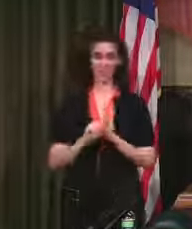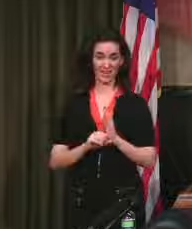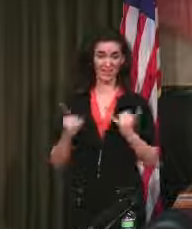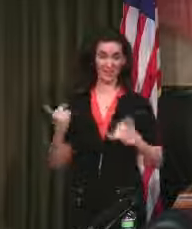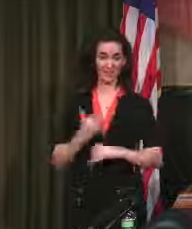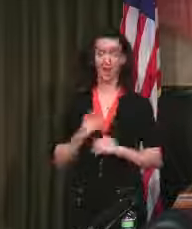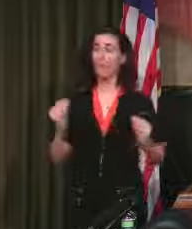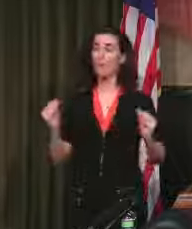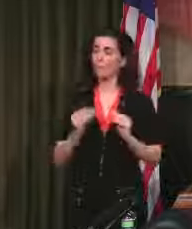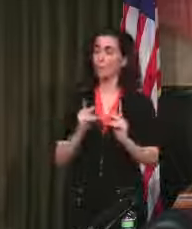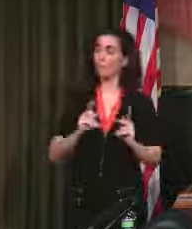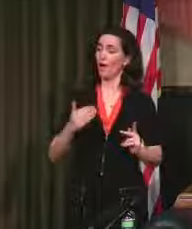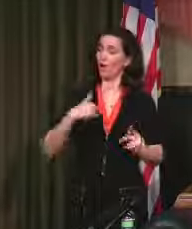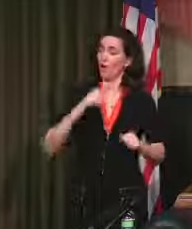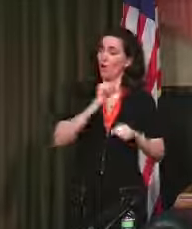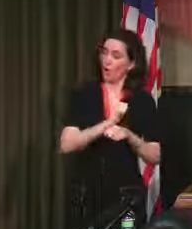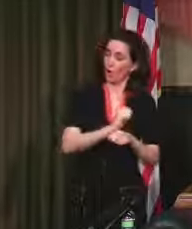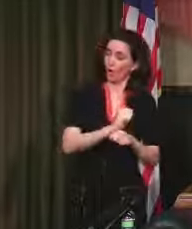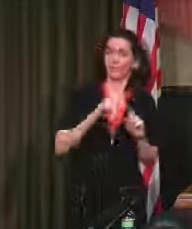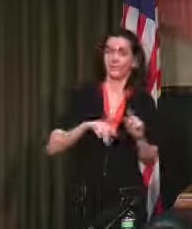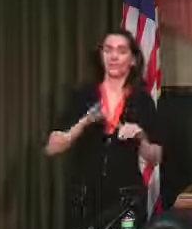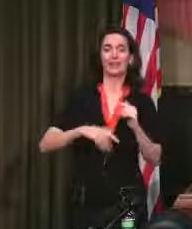than ever in our history.